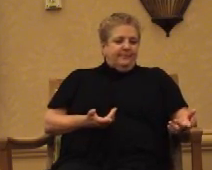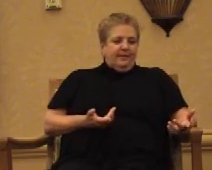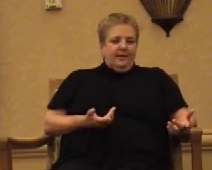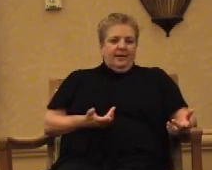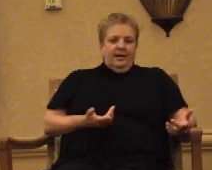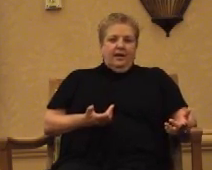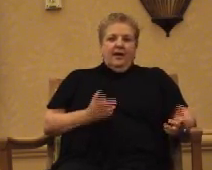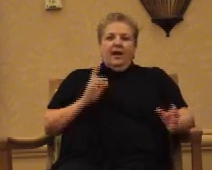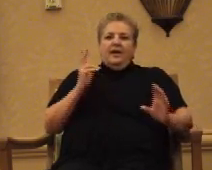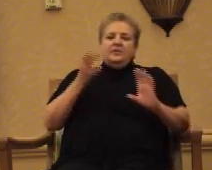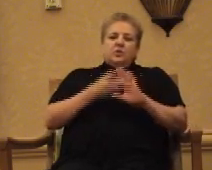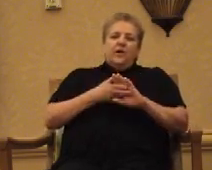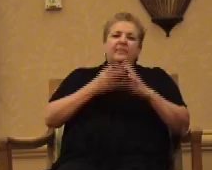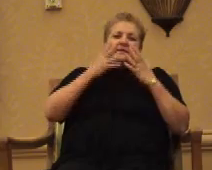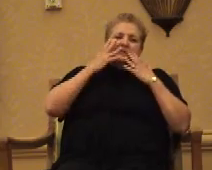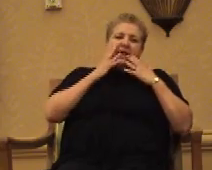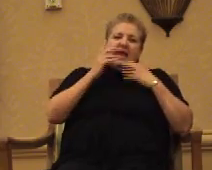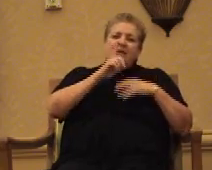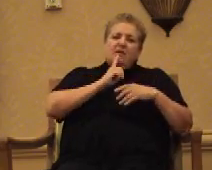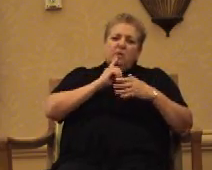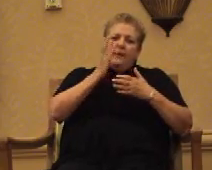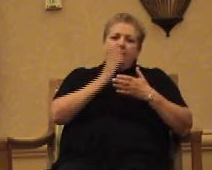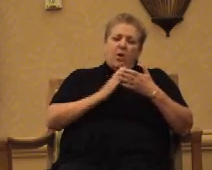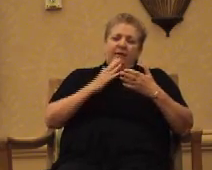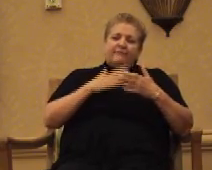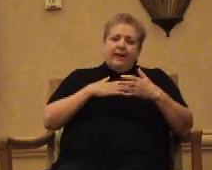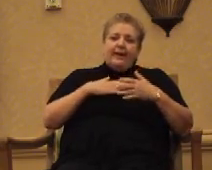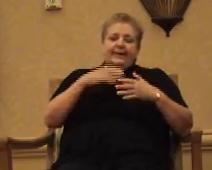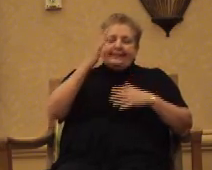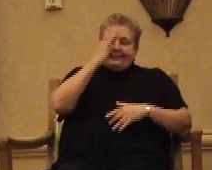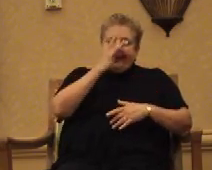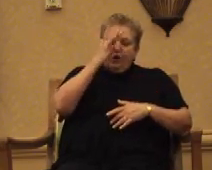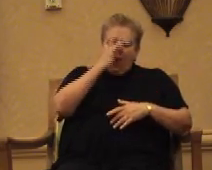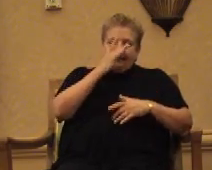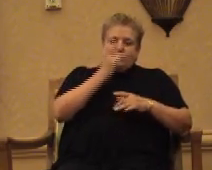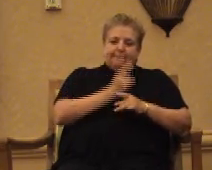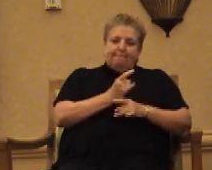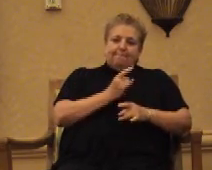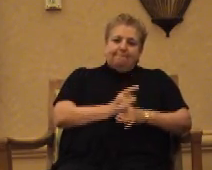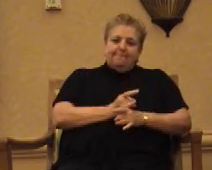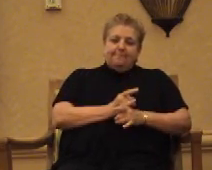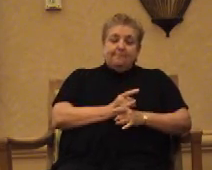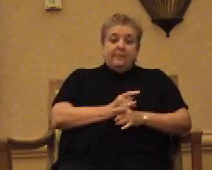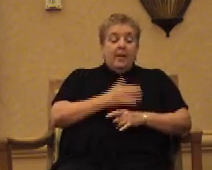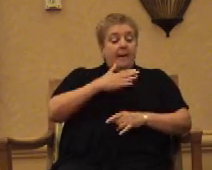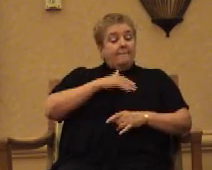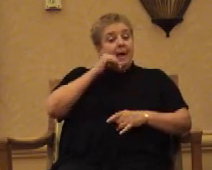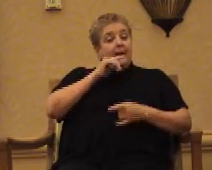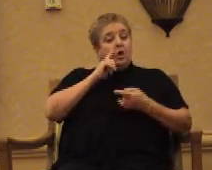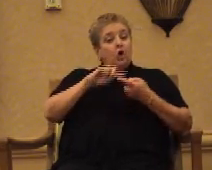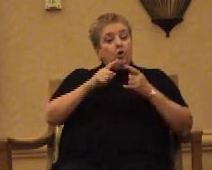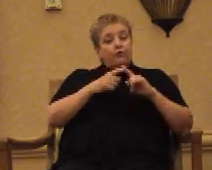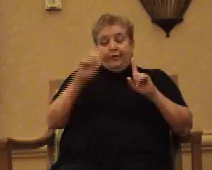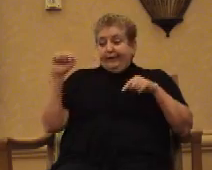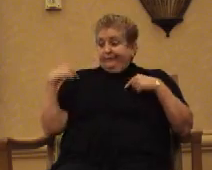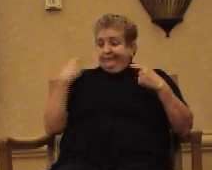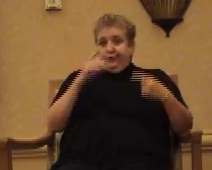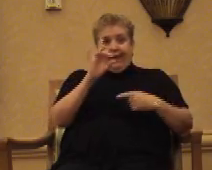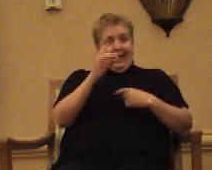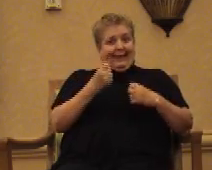lonely part of my alcoholism. The girlfriend who had been with me for 8 years through it all, through all